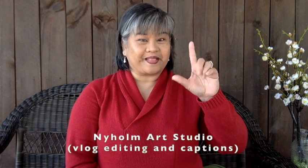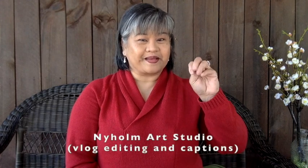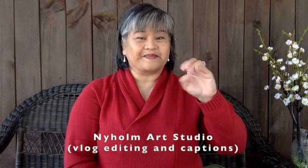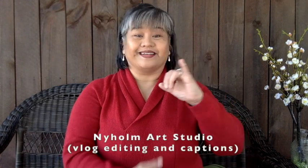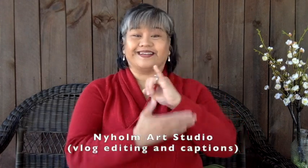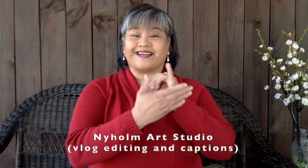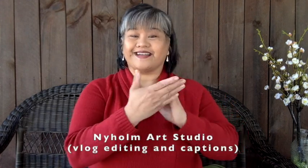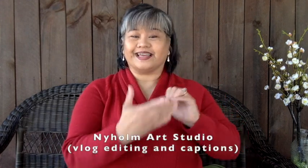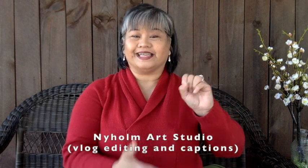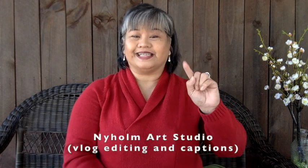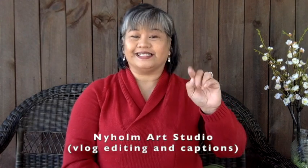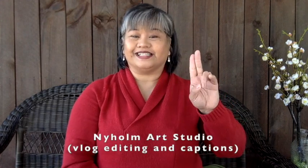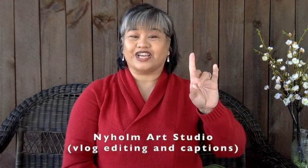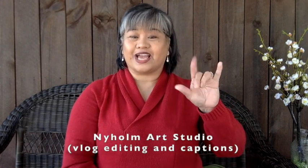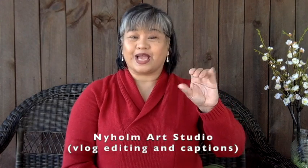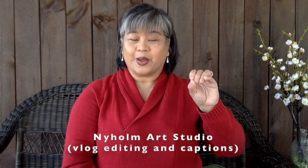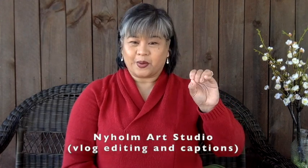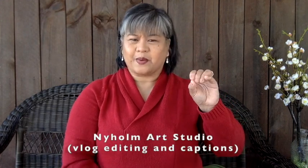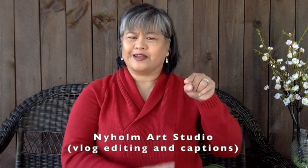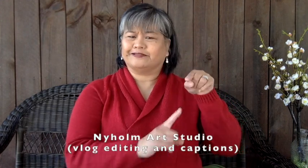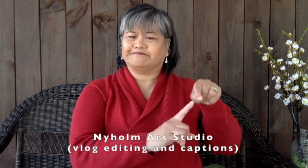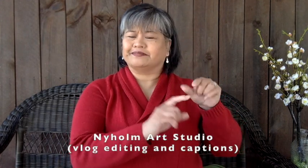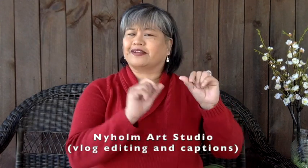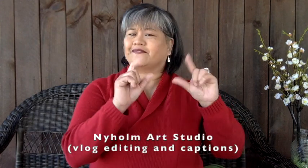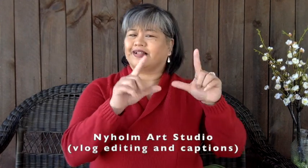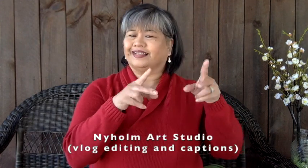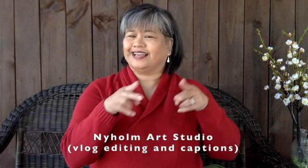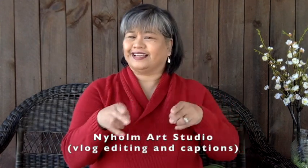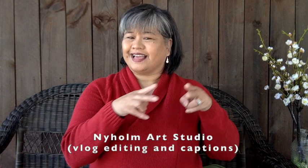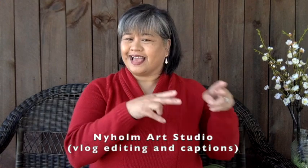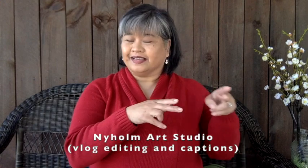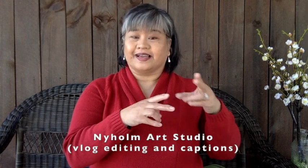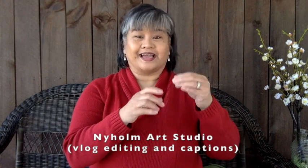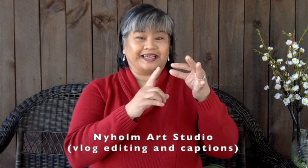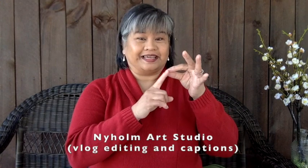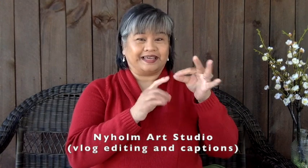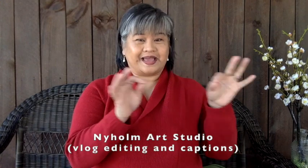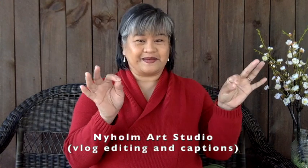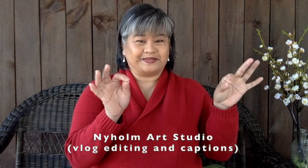Nine Home Art Studios for vlog editing and captions,